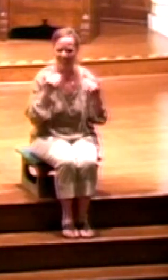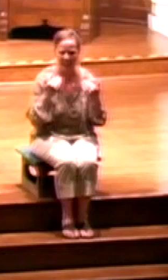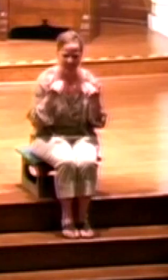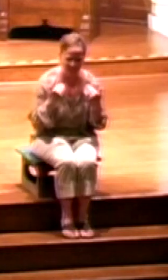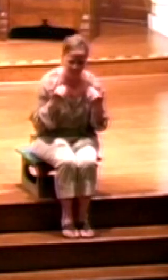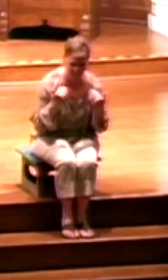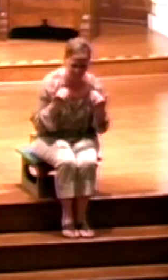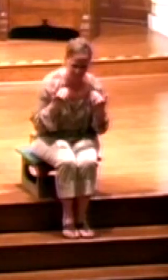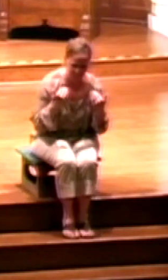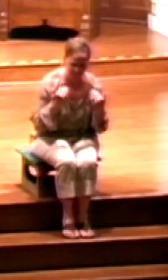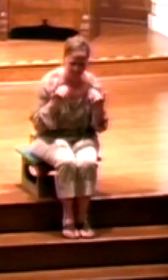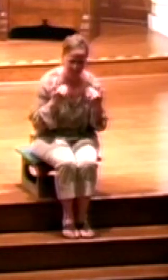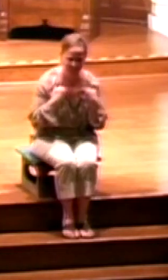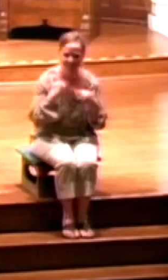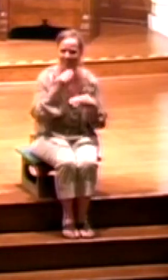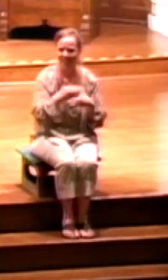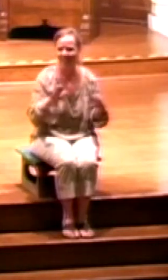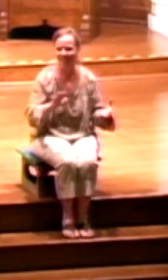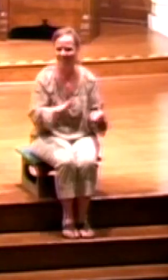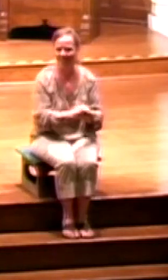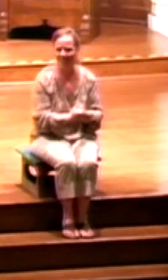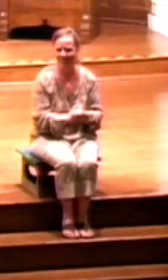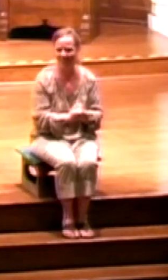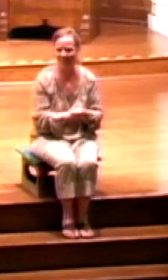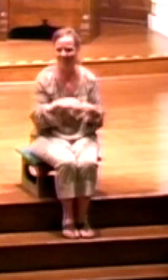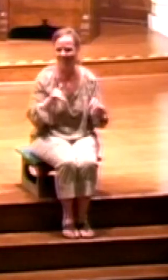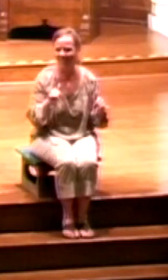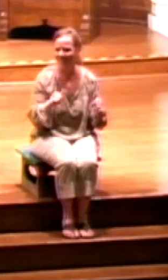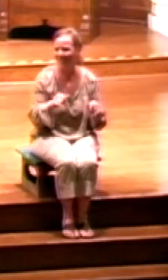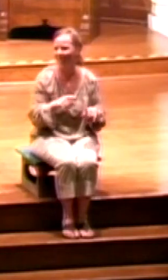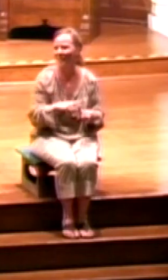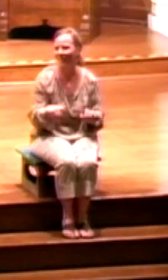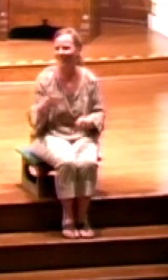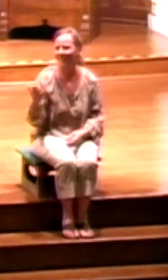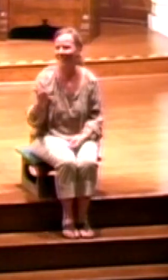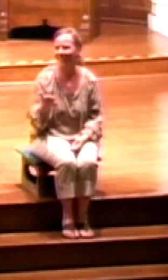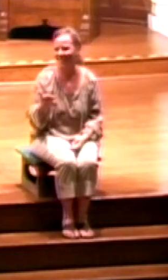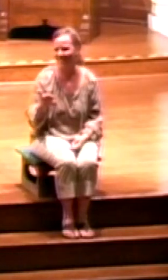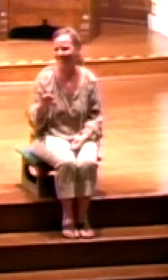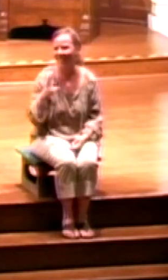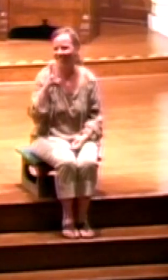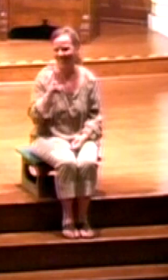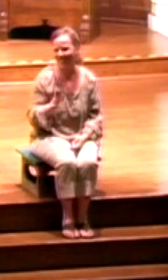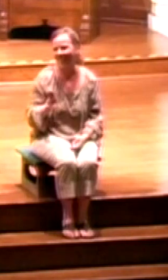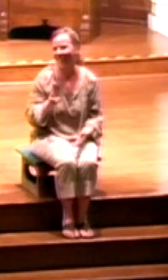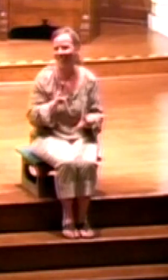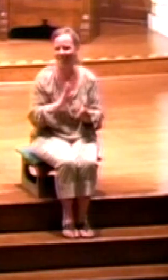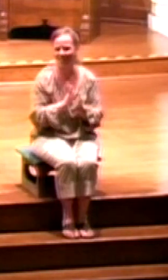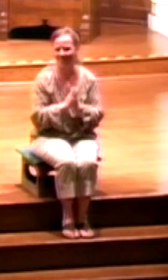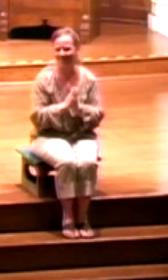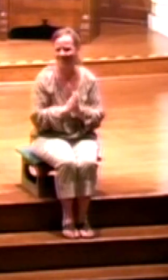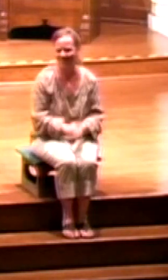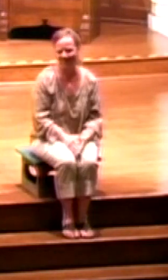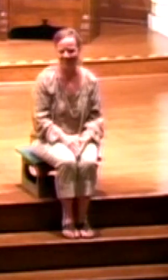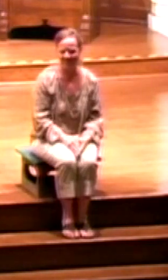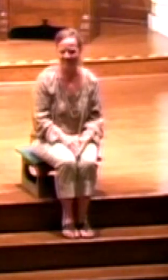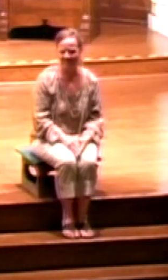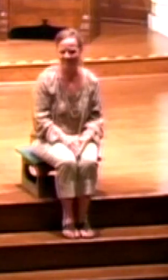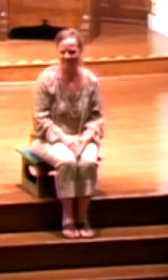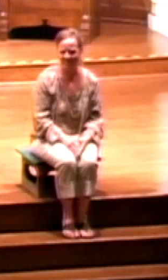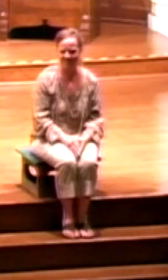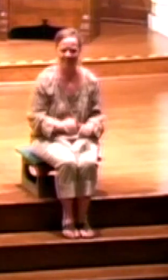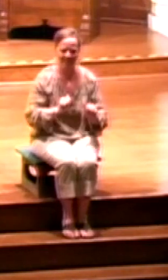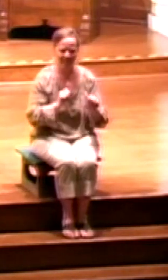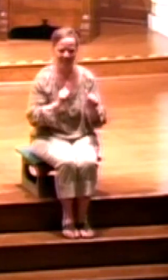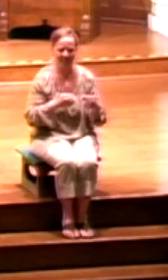since he arrived here this morning. So it's welcome to both of you. It sure is nice to have you with us today. Very special. We